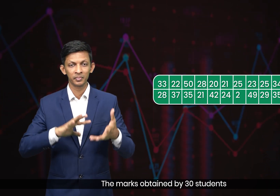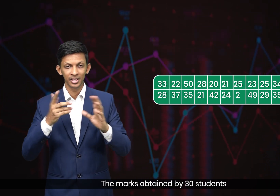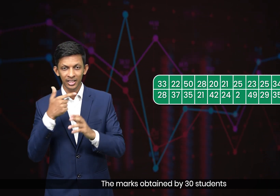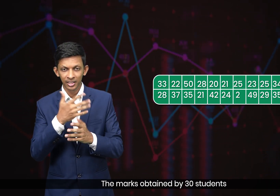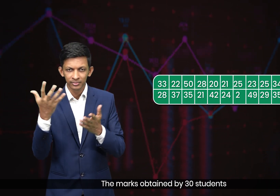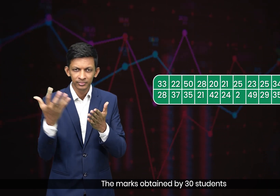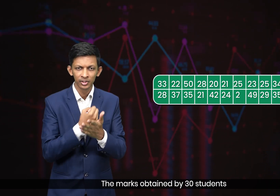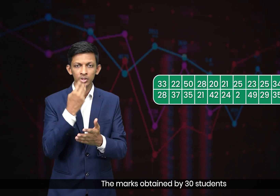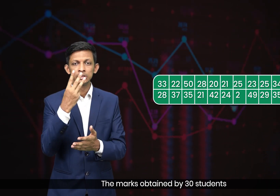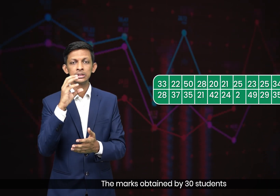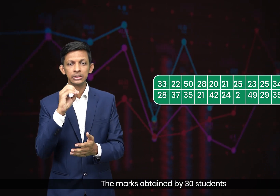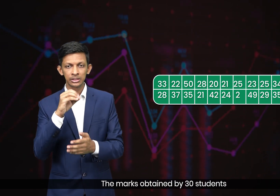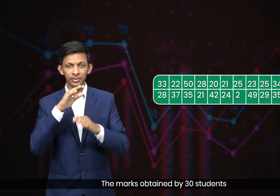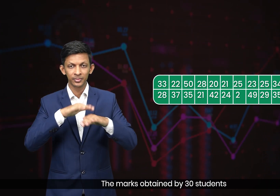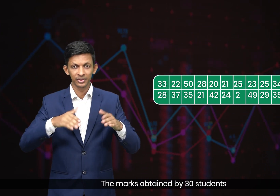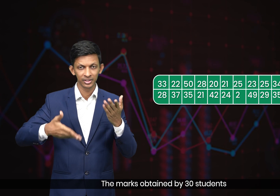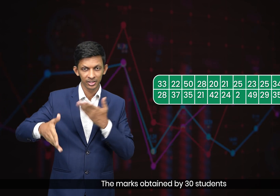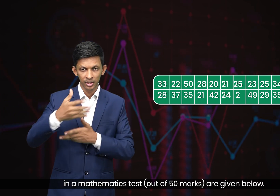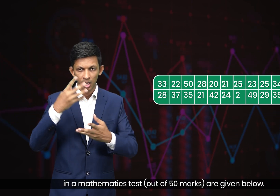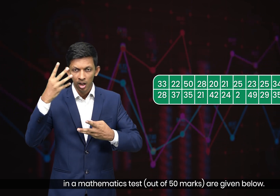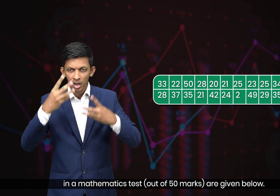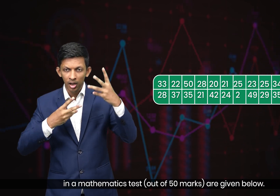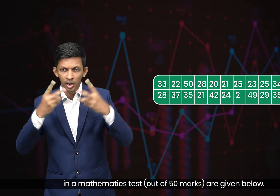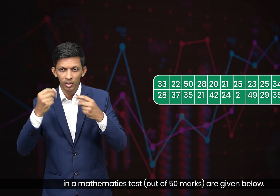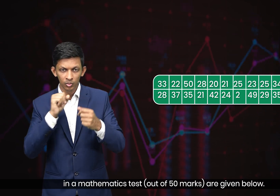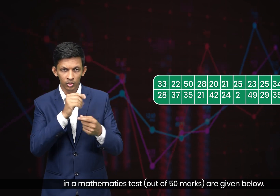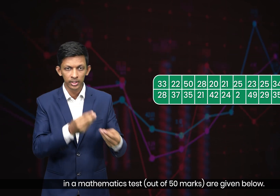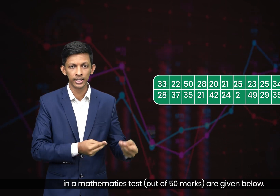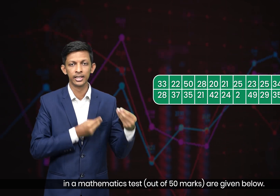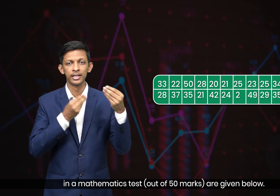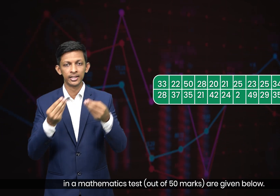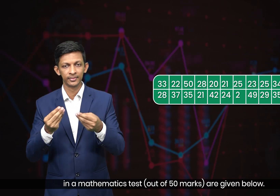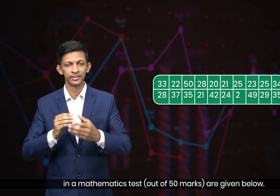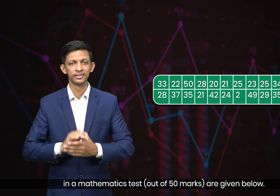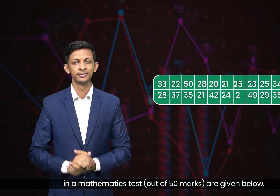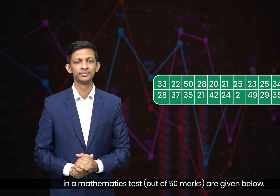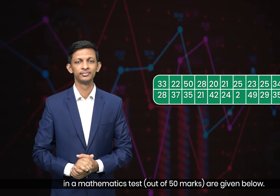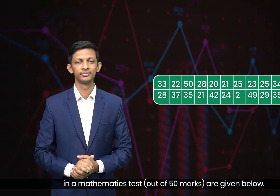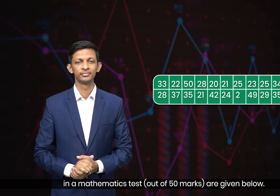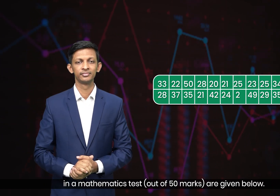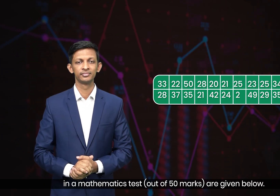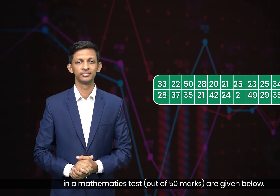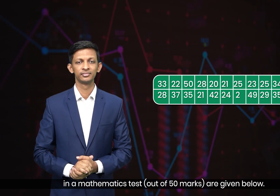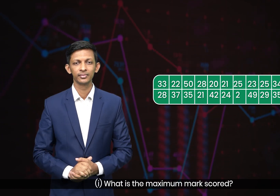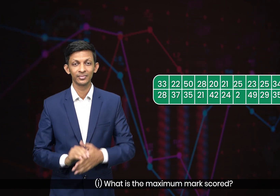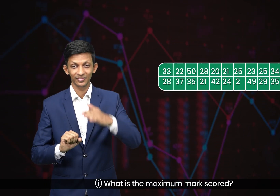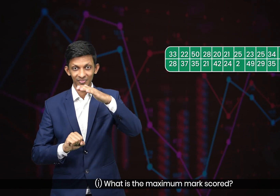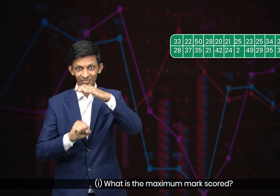The marks obtained by 30 students in a mathematics test out of 50 marks are given below. What